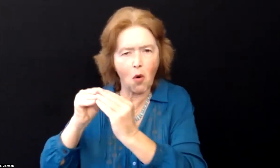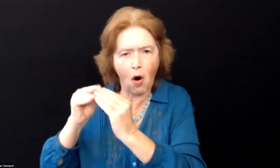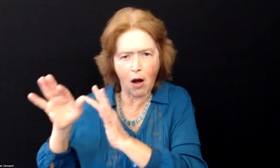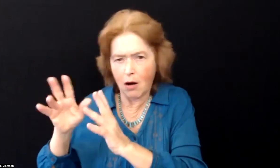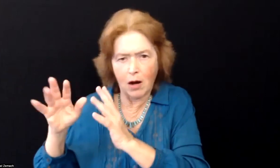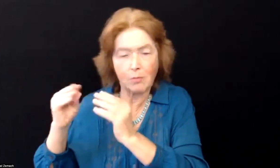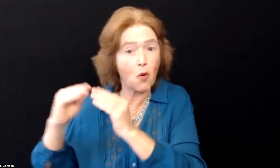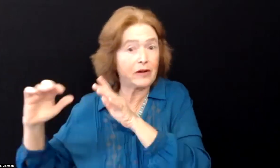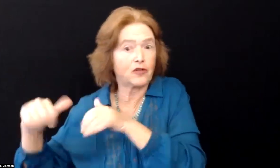to,